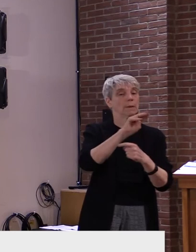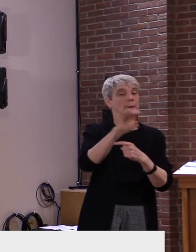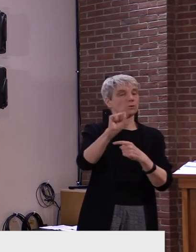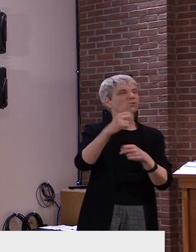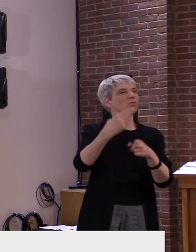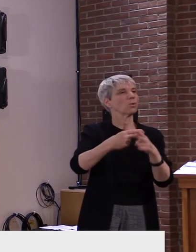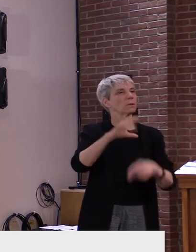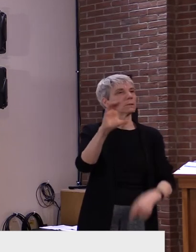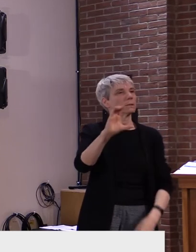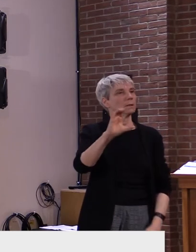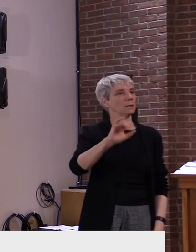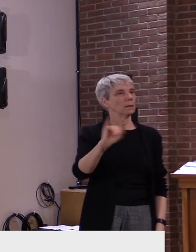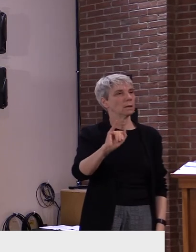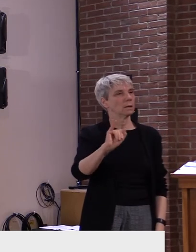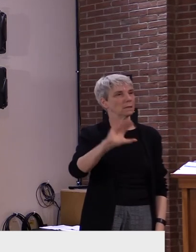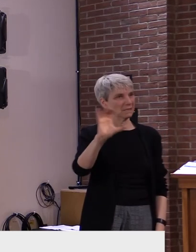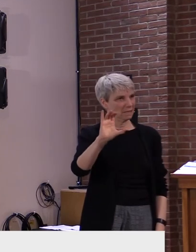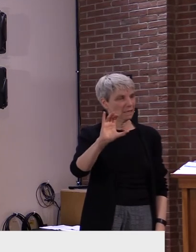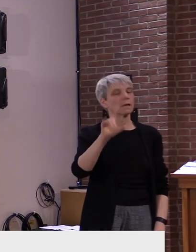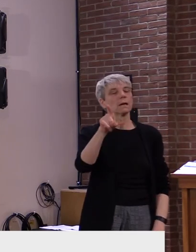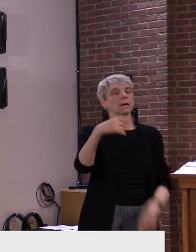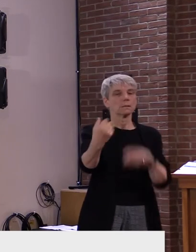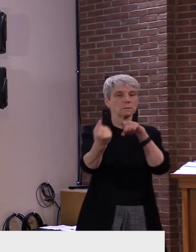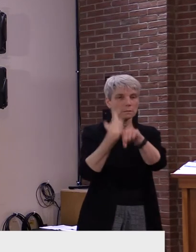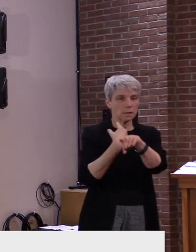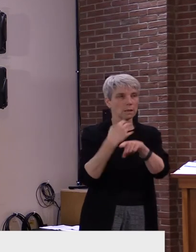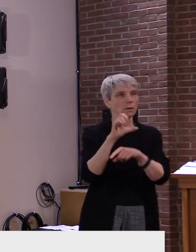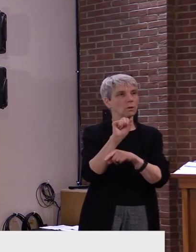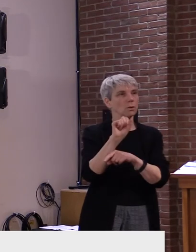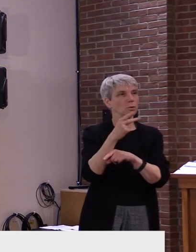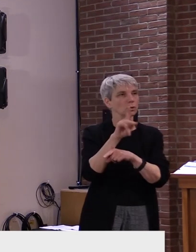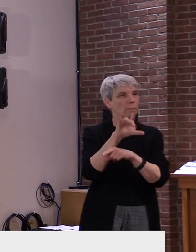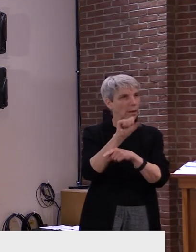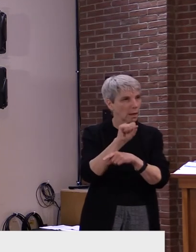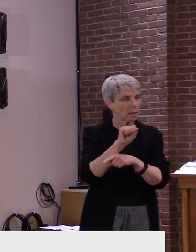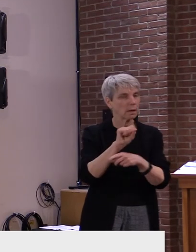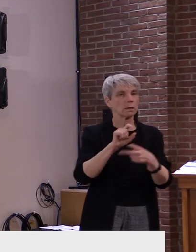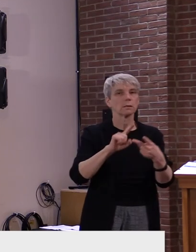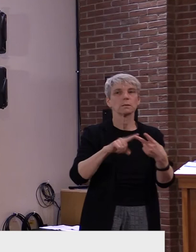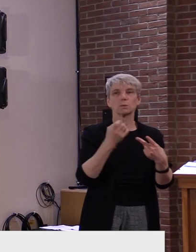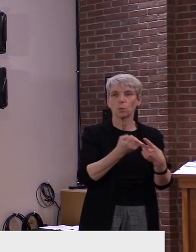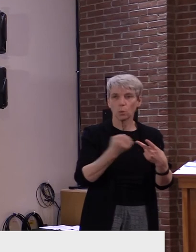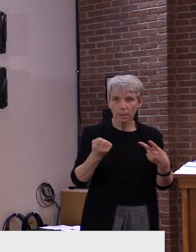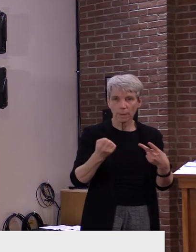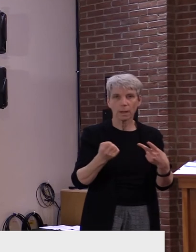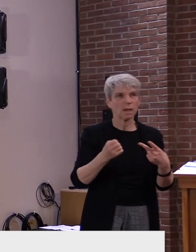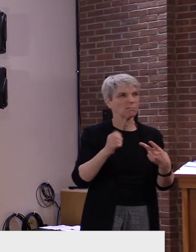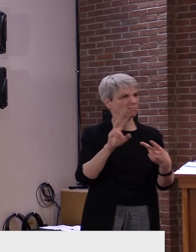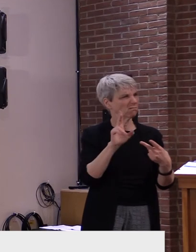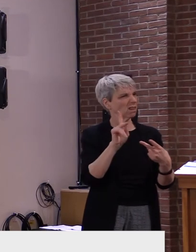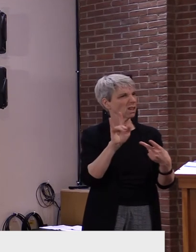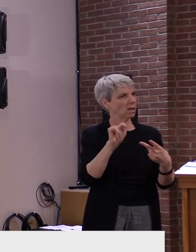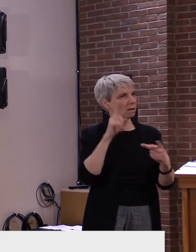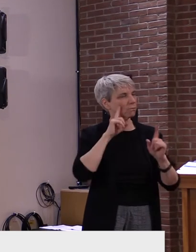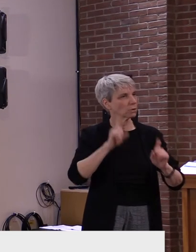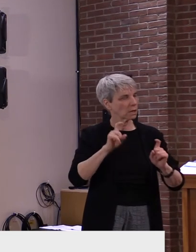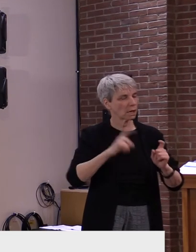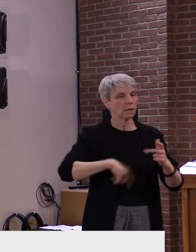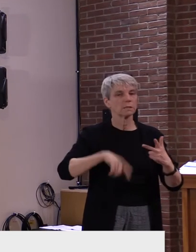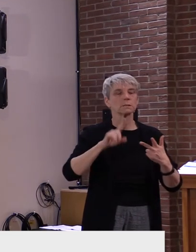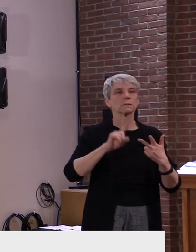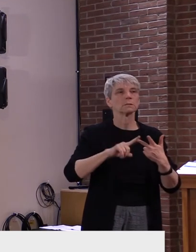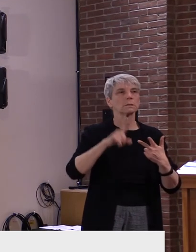sure we have the supplies making sure that we have the equipment making sure we um have the